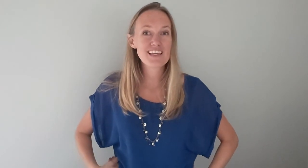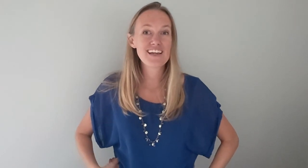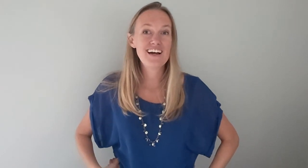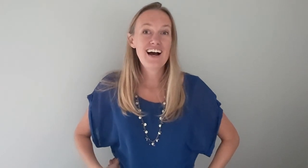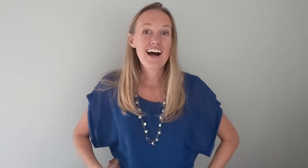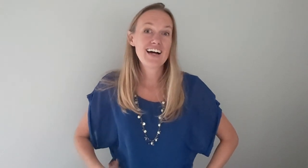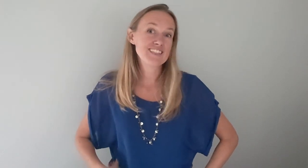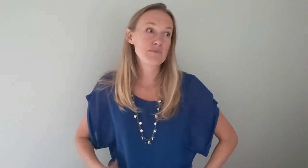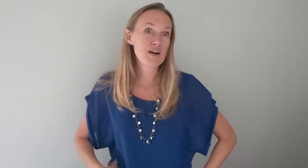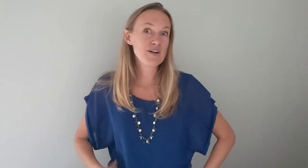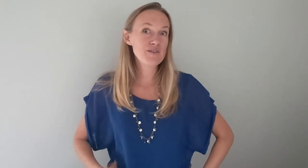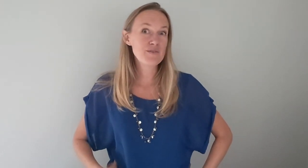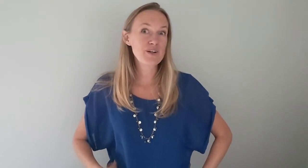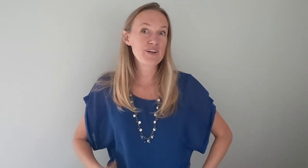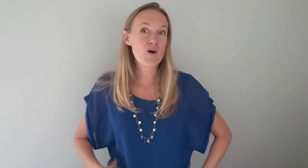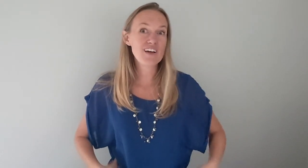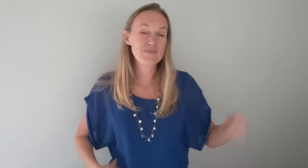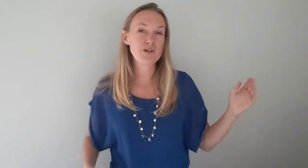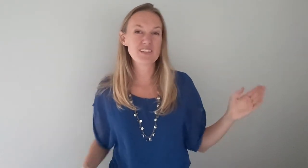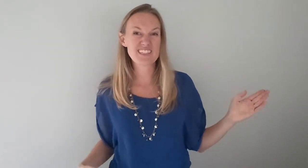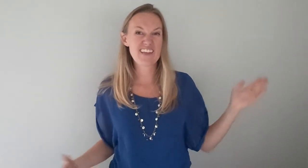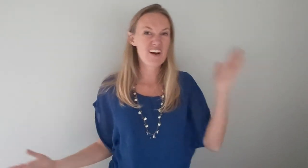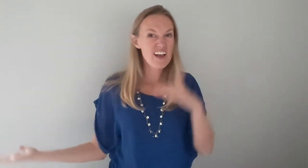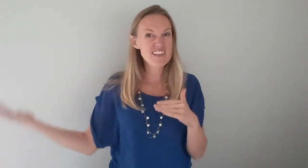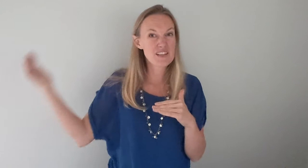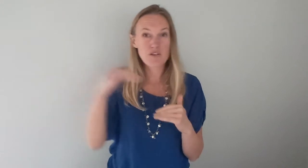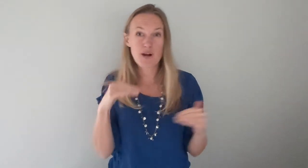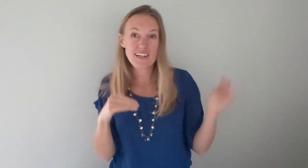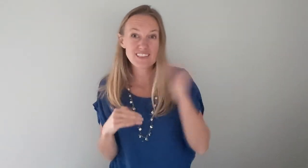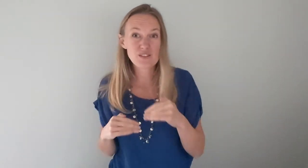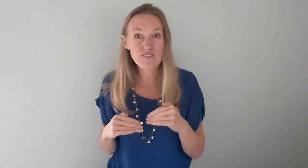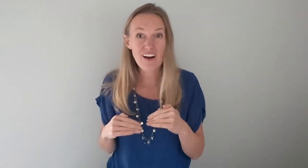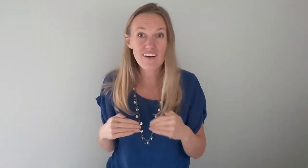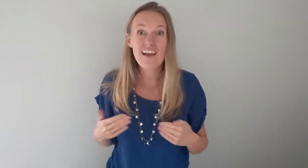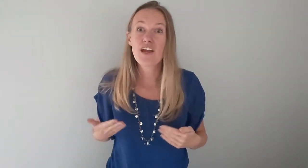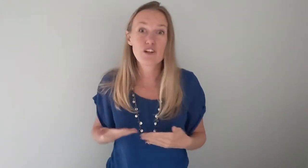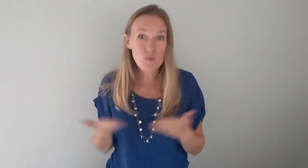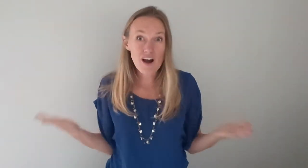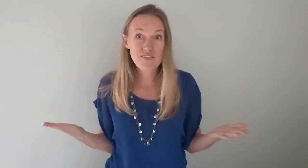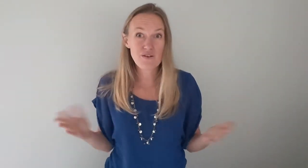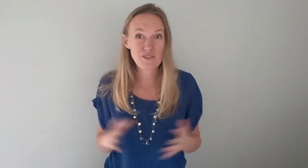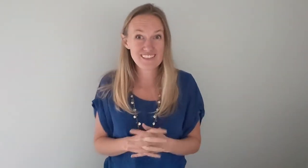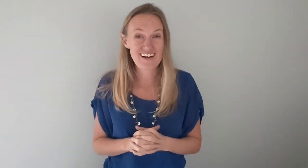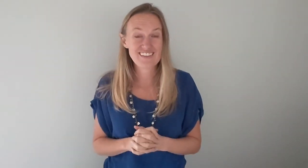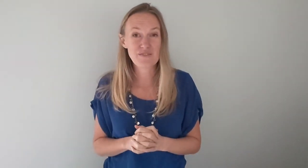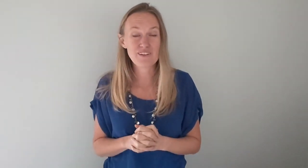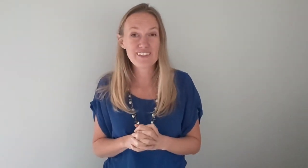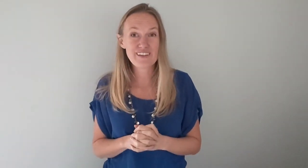me. Tomorrow we're gonna put together everything that we've practiced so far, and we're gonna walk through the whole song. So I'm really looking forward